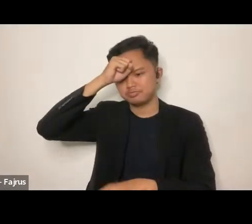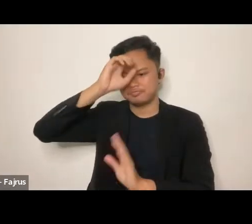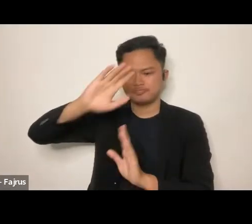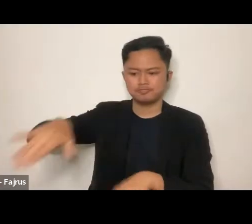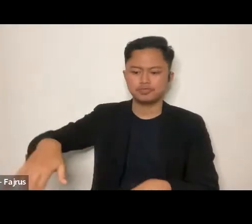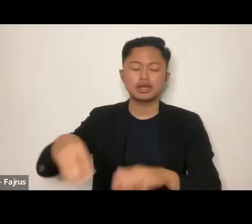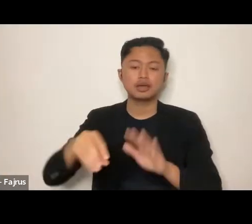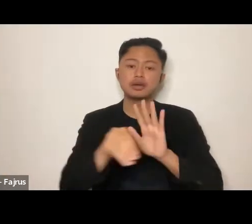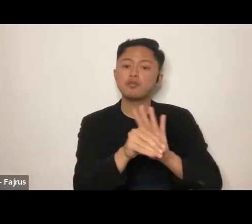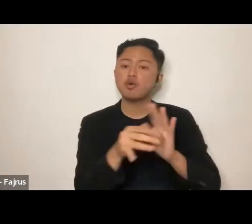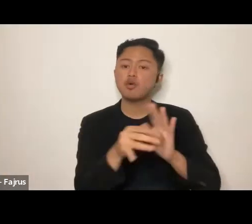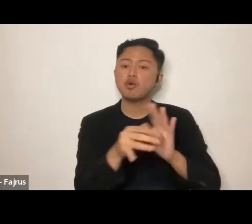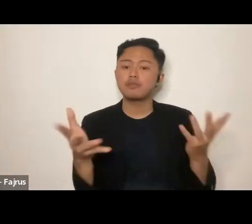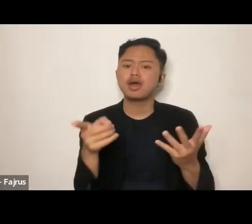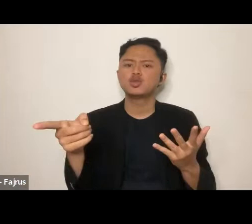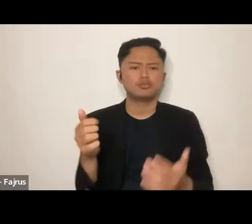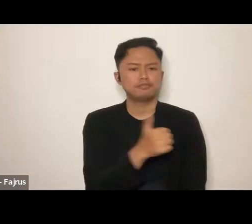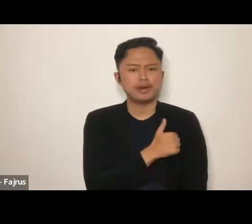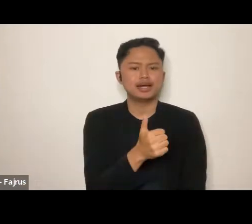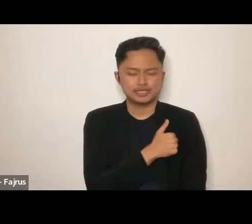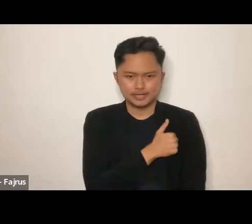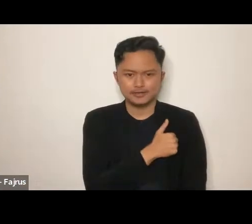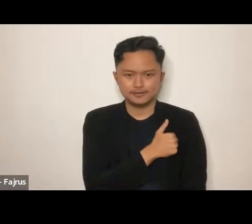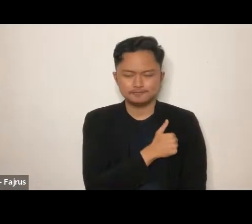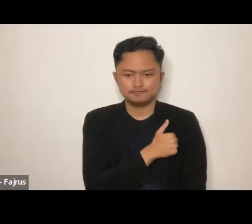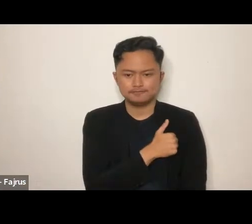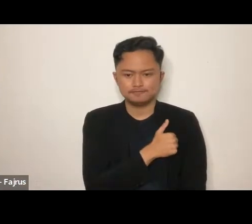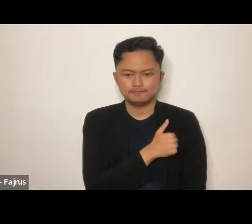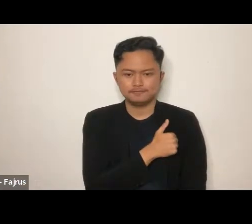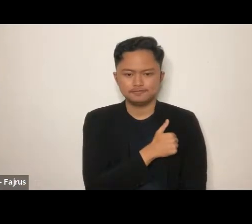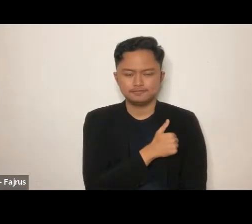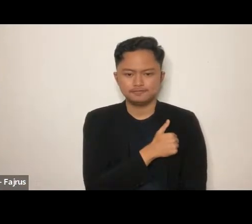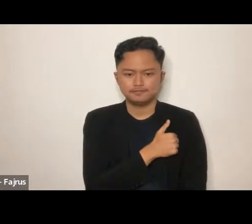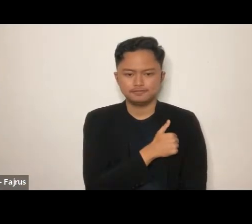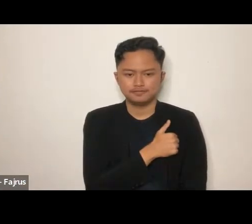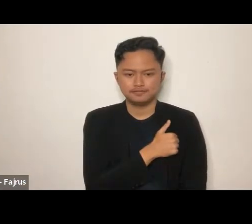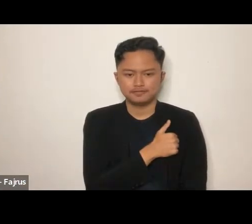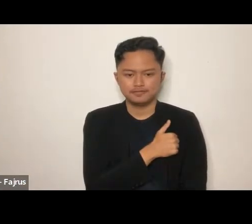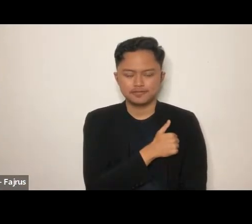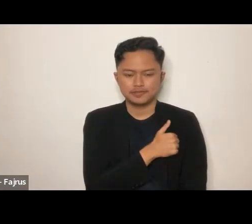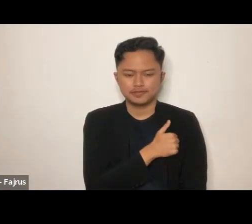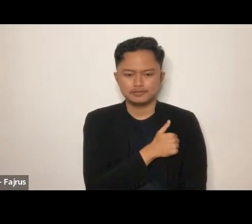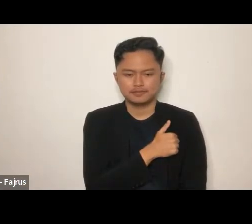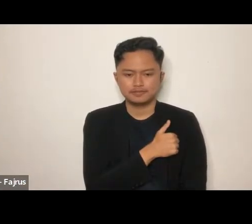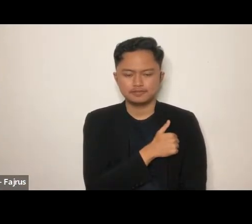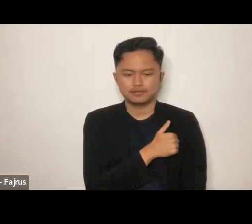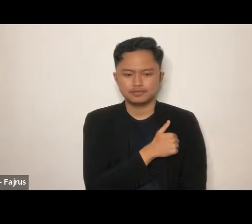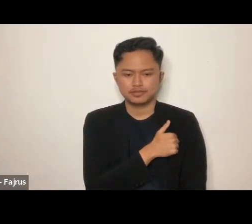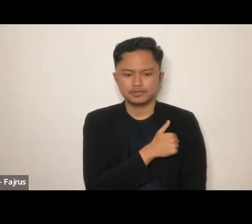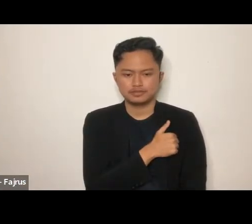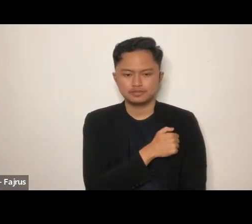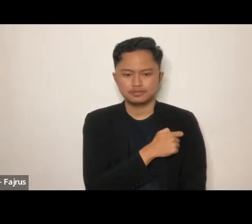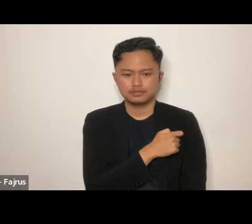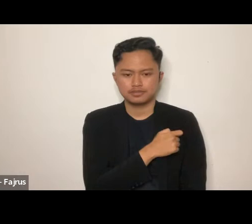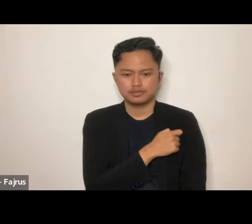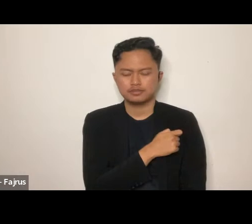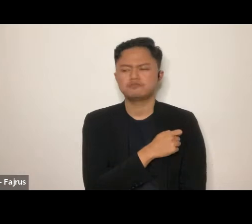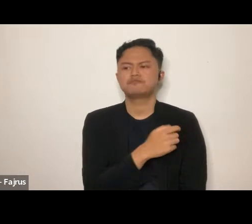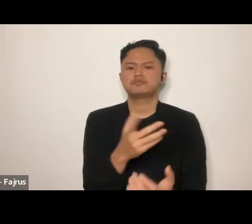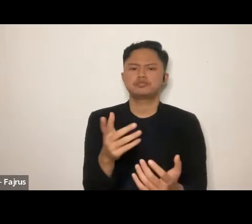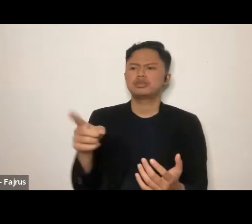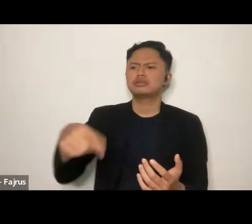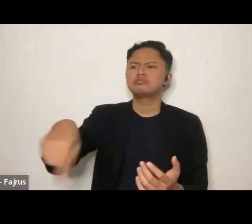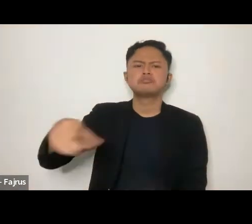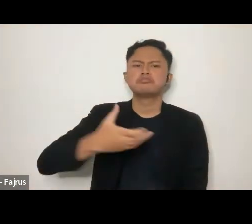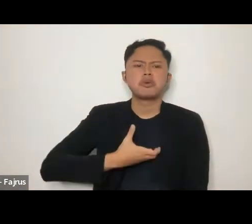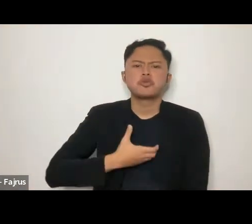a nation that nobody asks about what they want